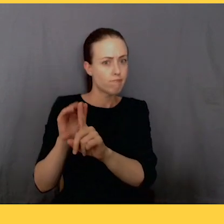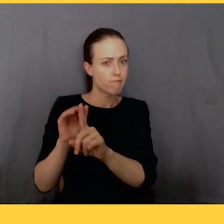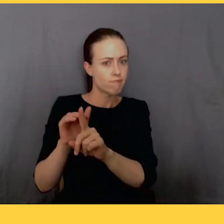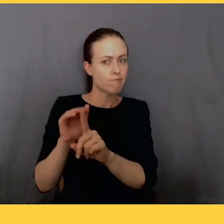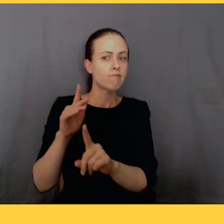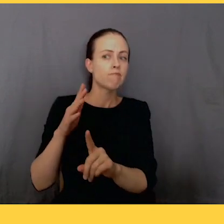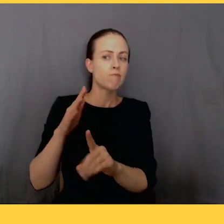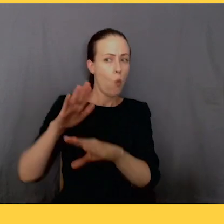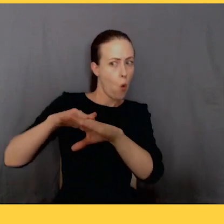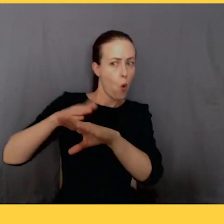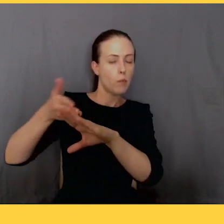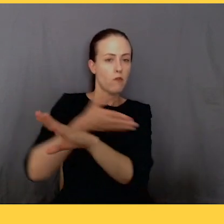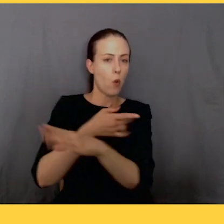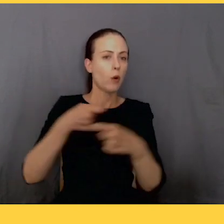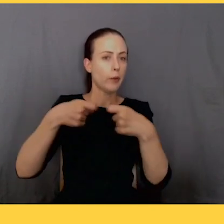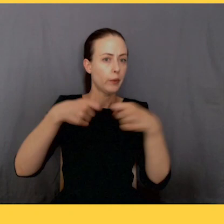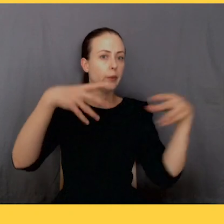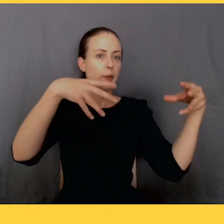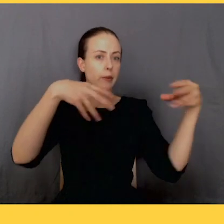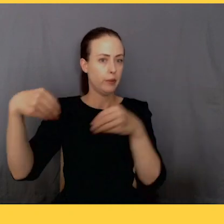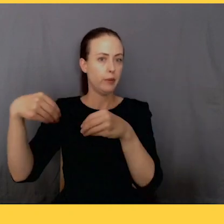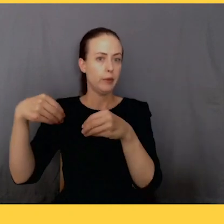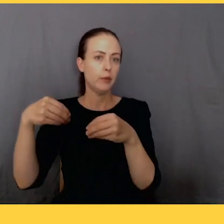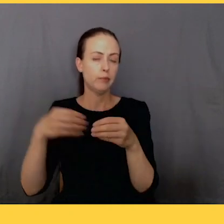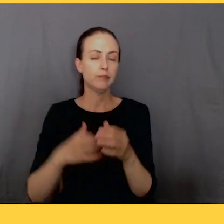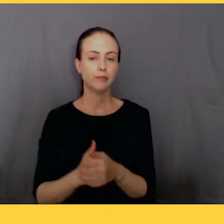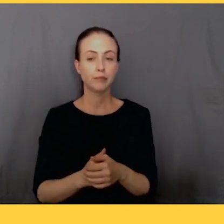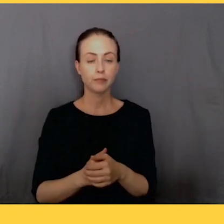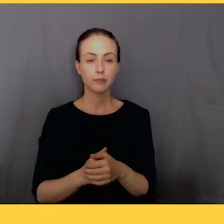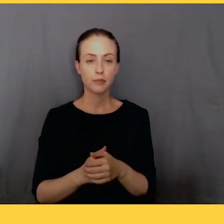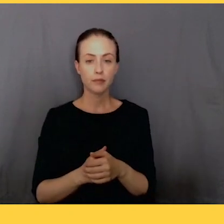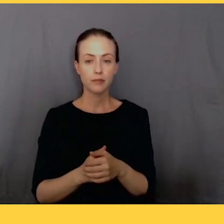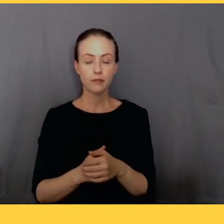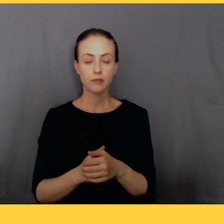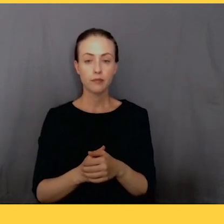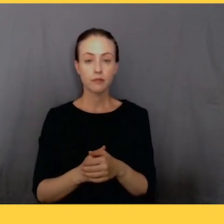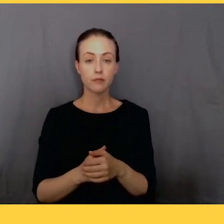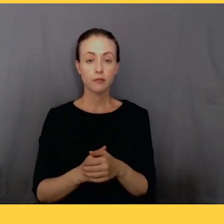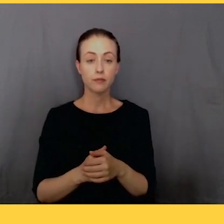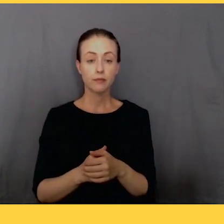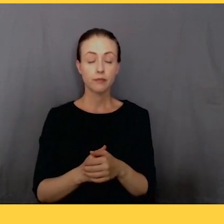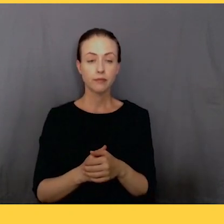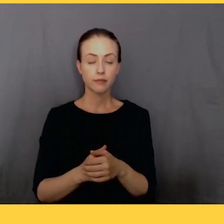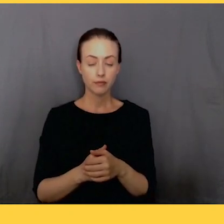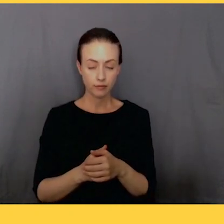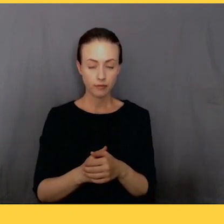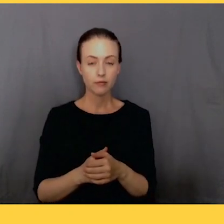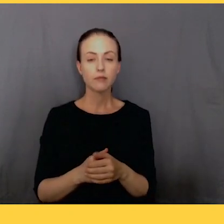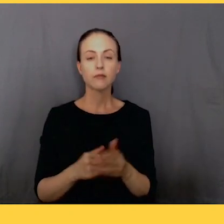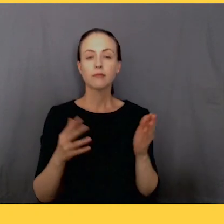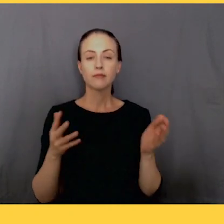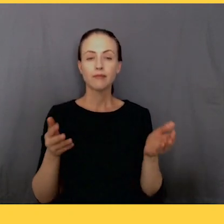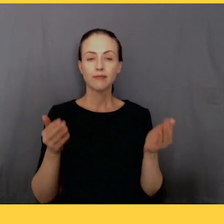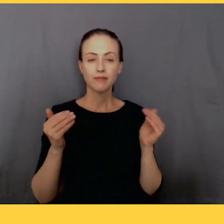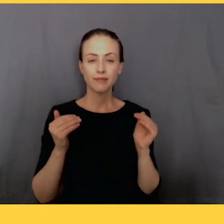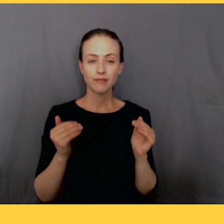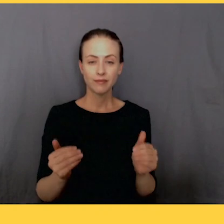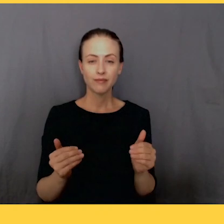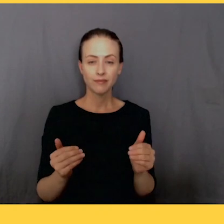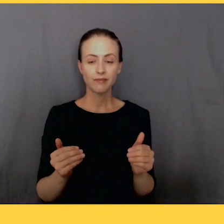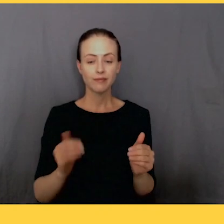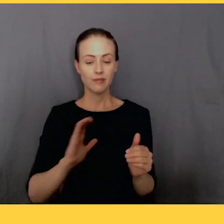help them through some of these events. So the next thing I want to talk about on the next slide is investing